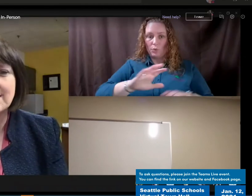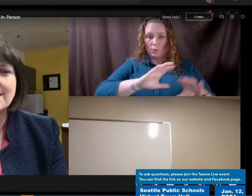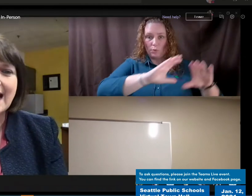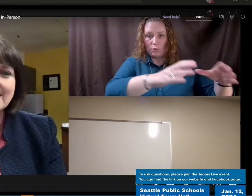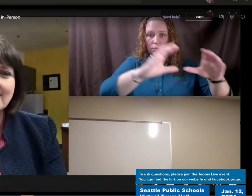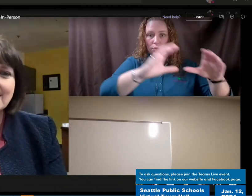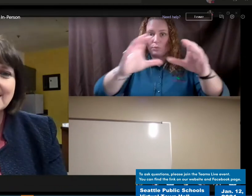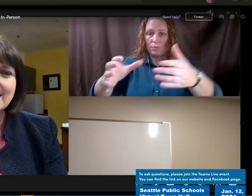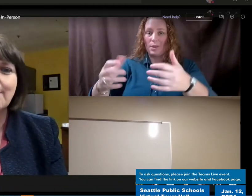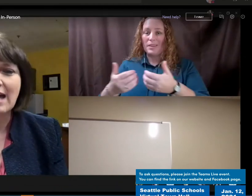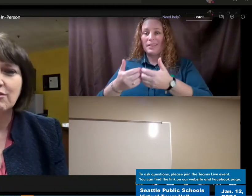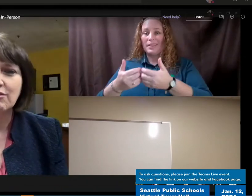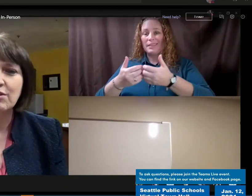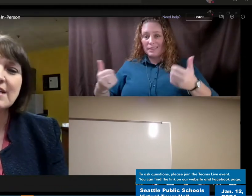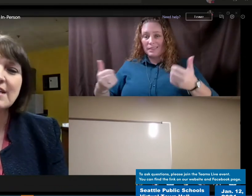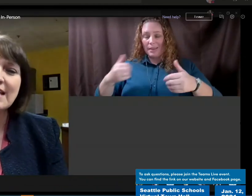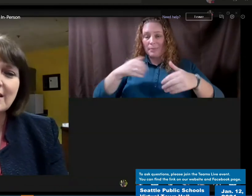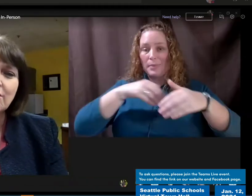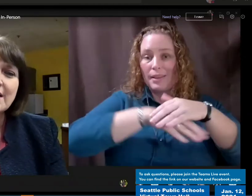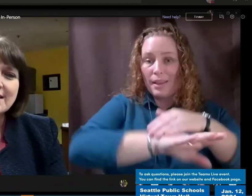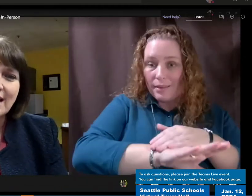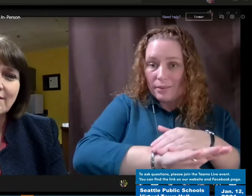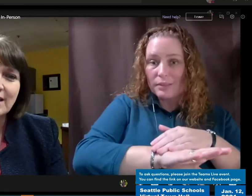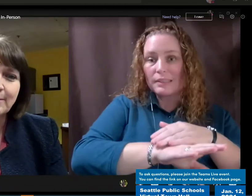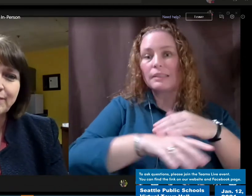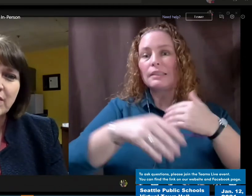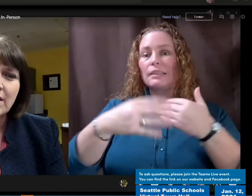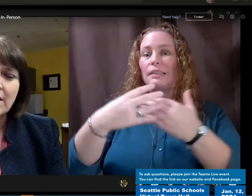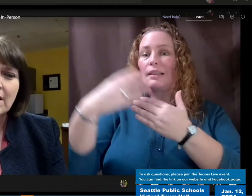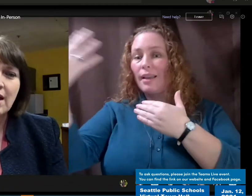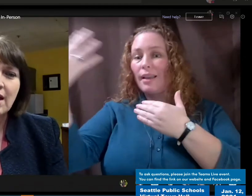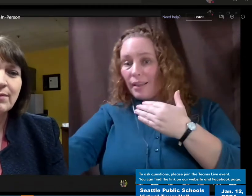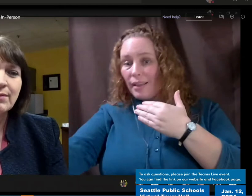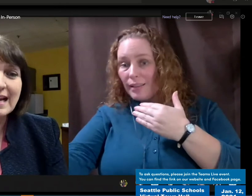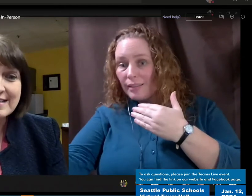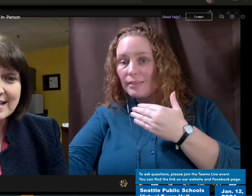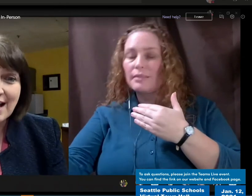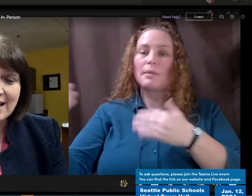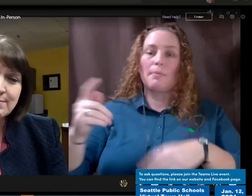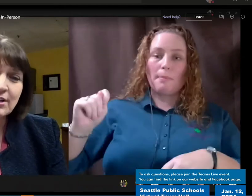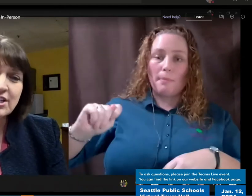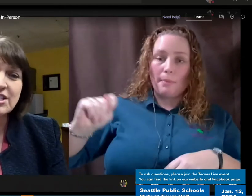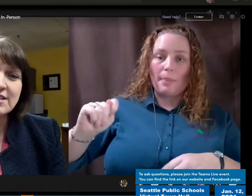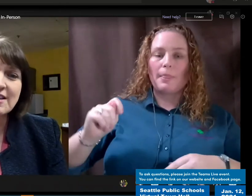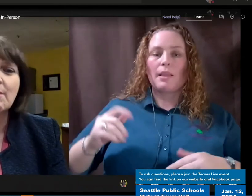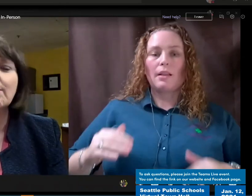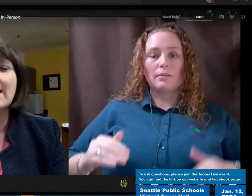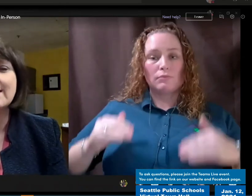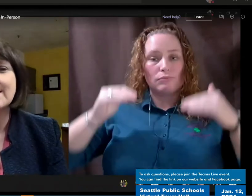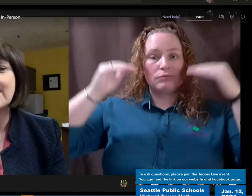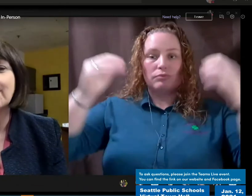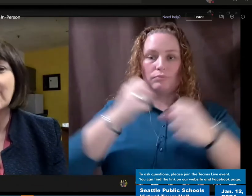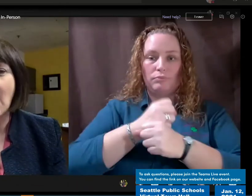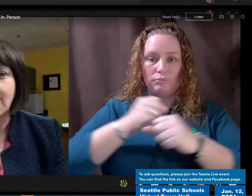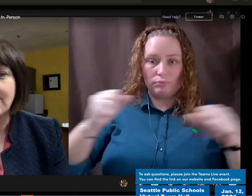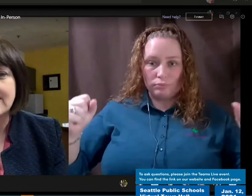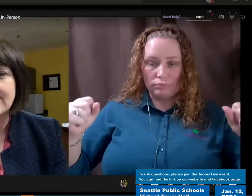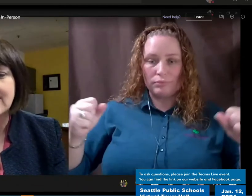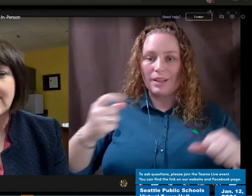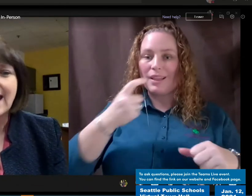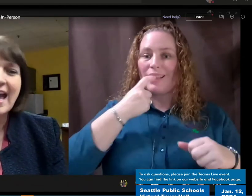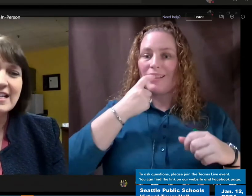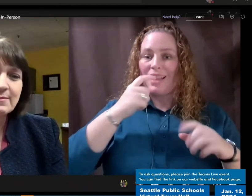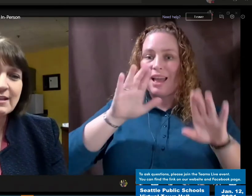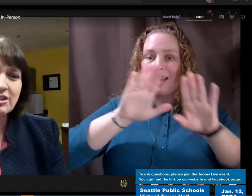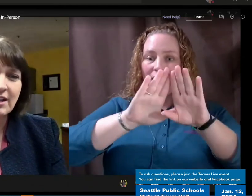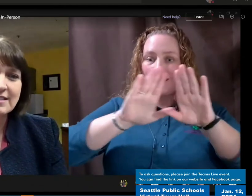entrances, exits, and bathrooms to increase safety. Plexiglass partitions have been placed in the front office